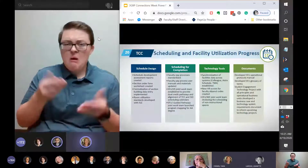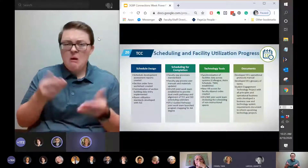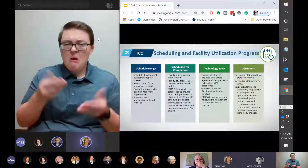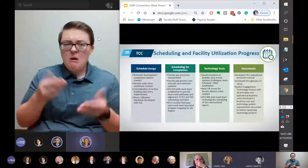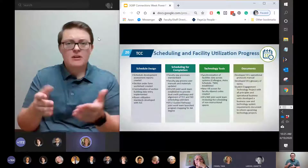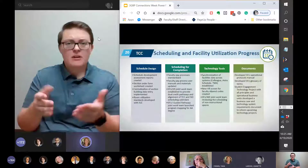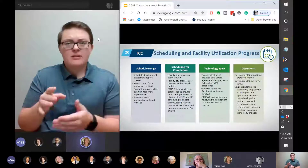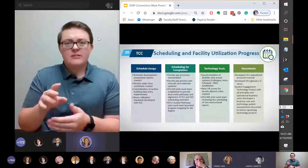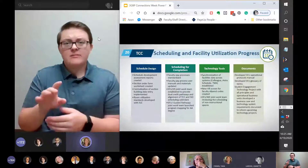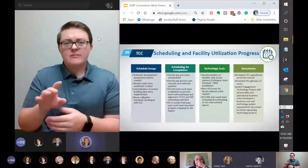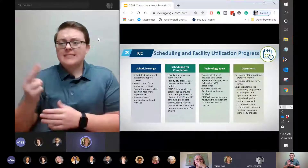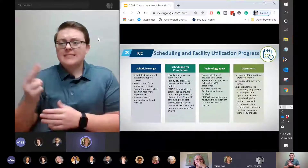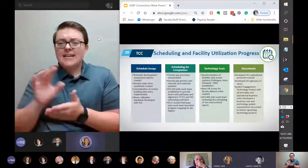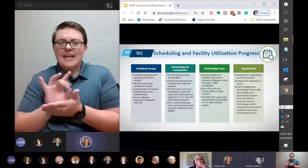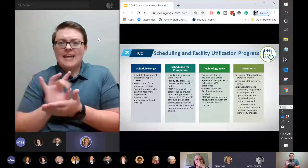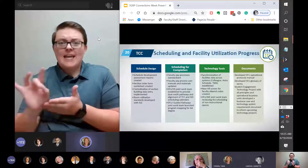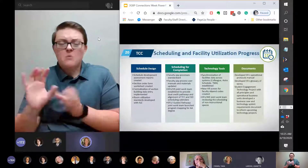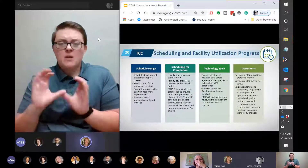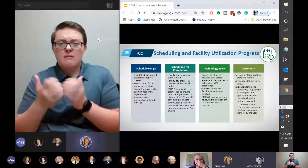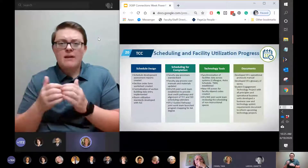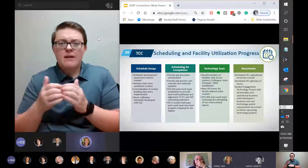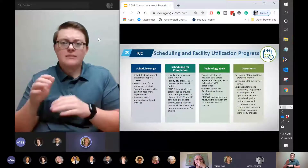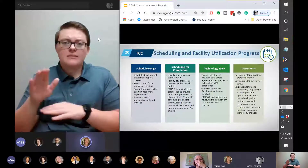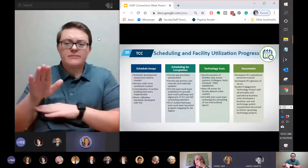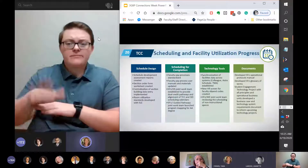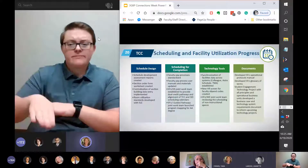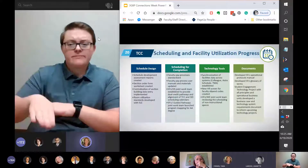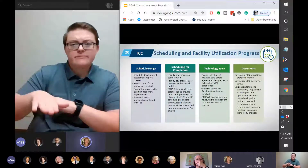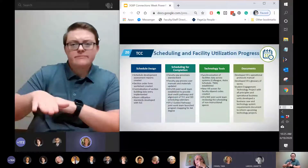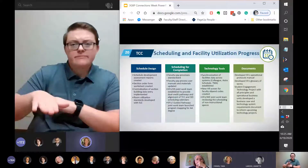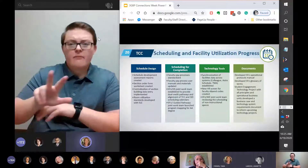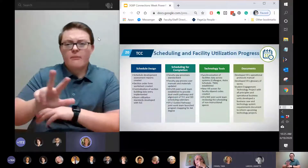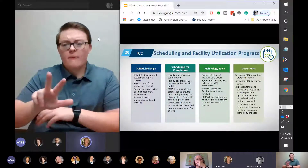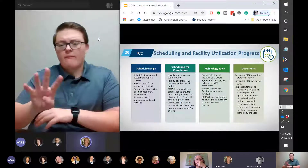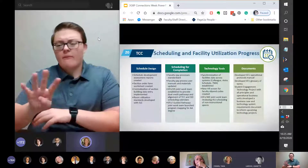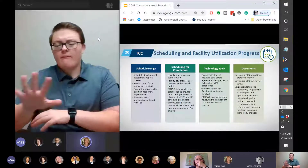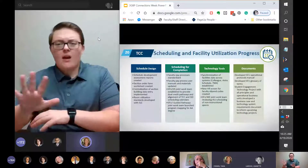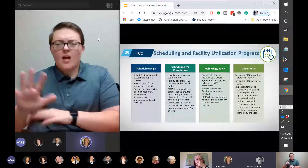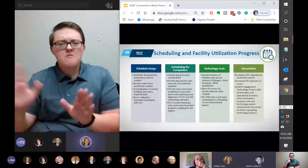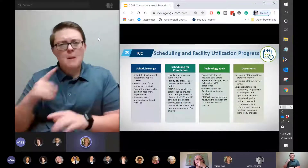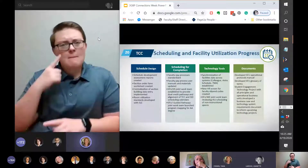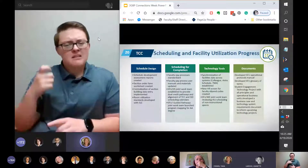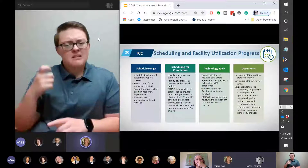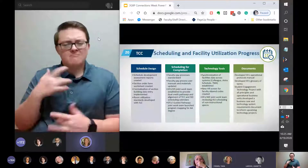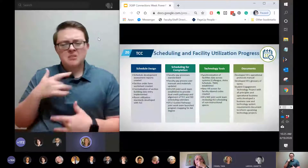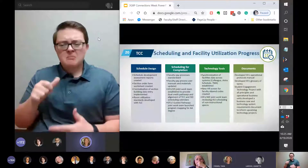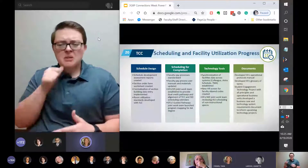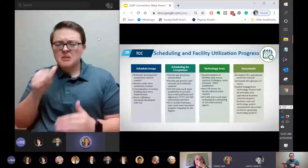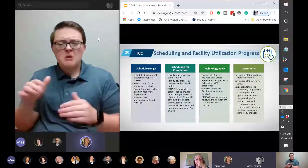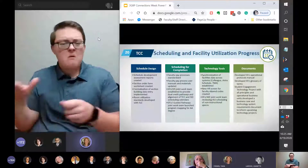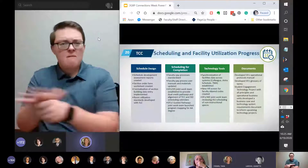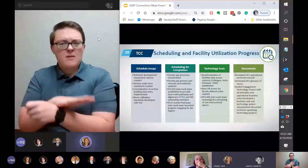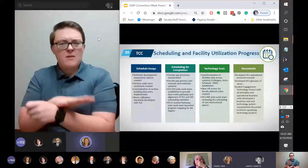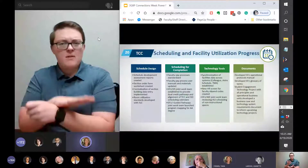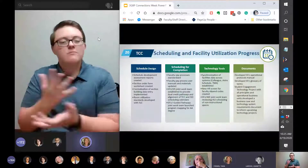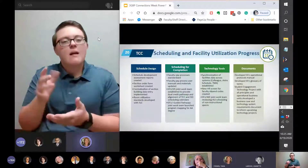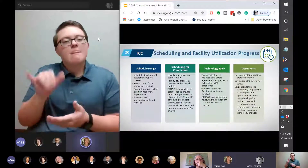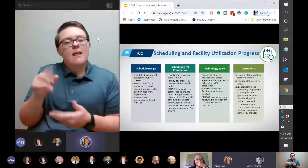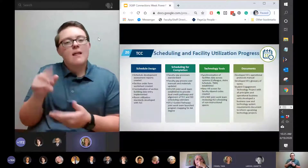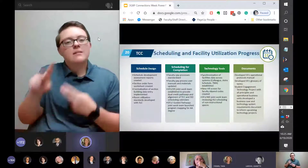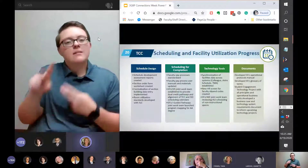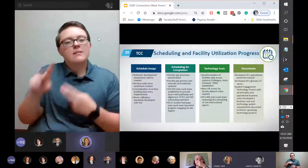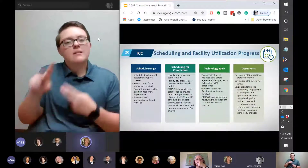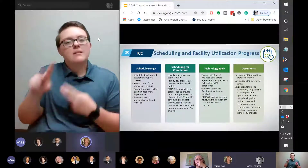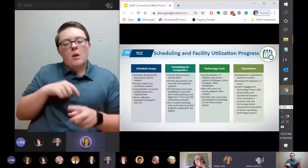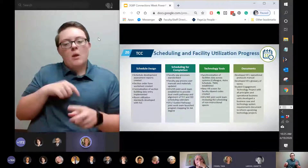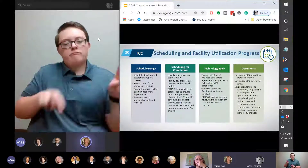p.m. because they don't make. And so I think that we're able to be more intentional with the courses that we are developing. Also